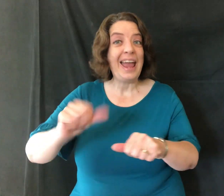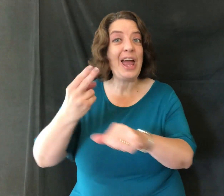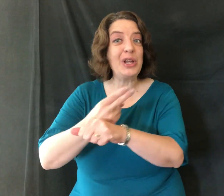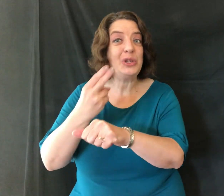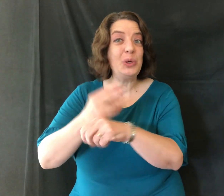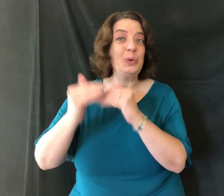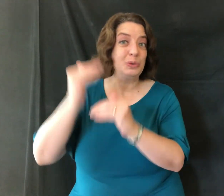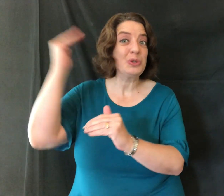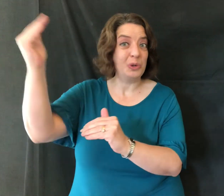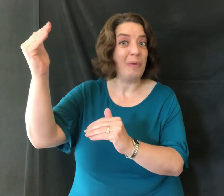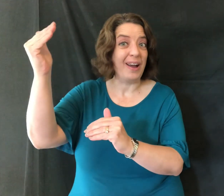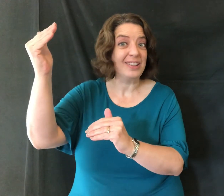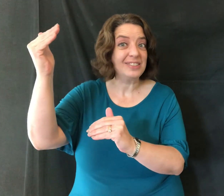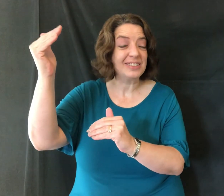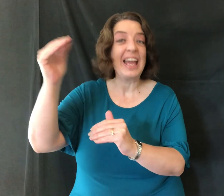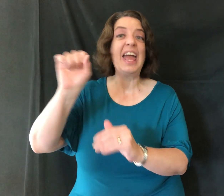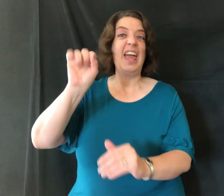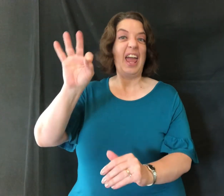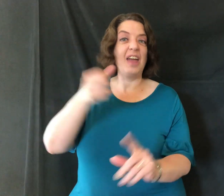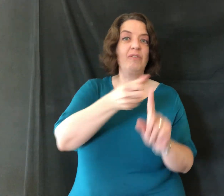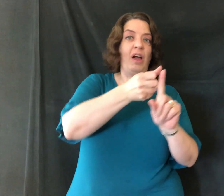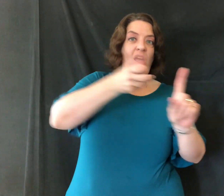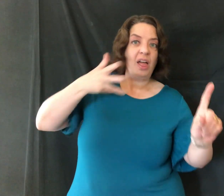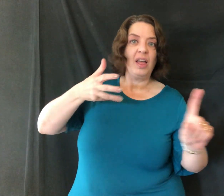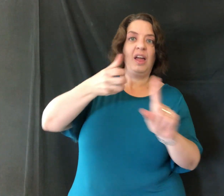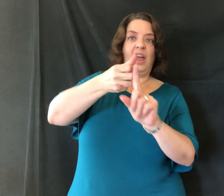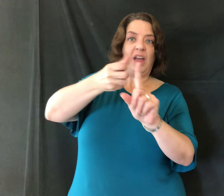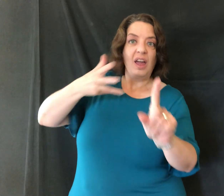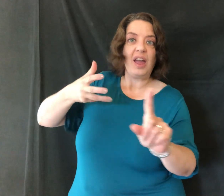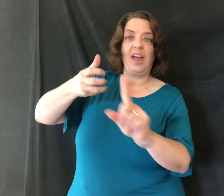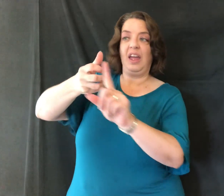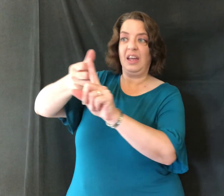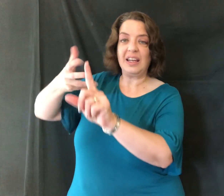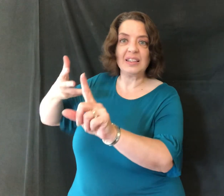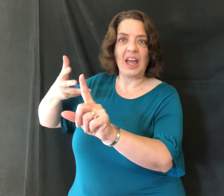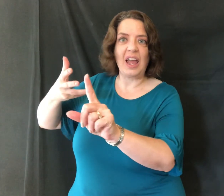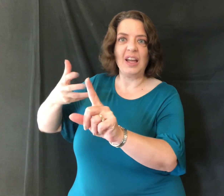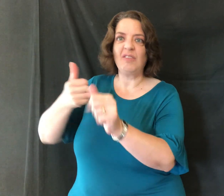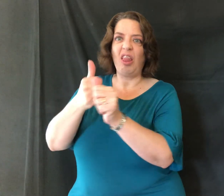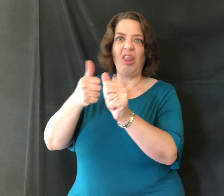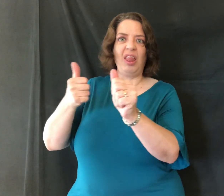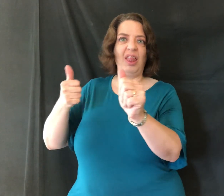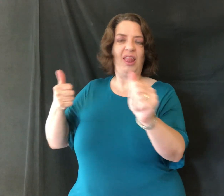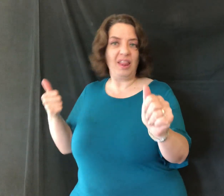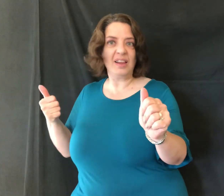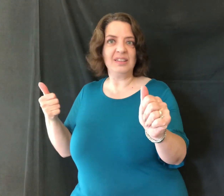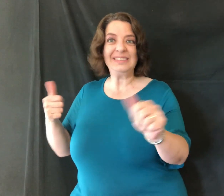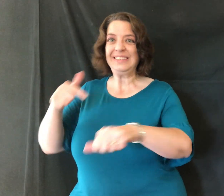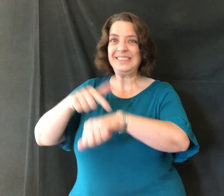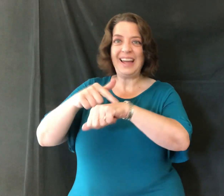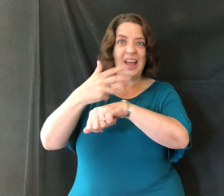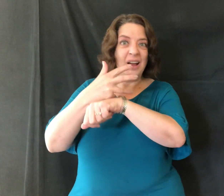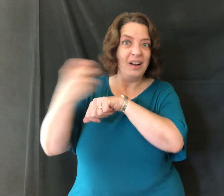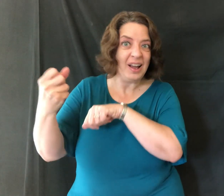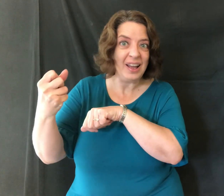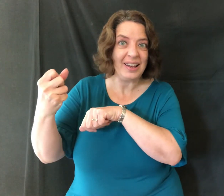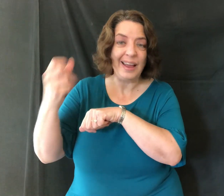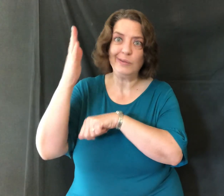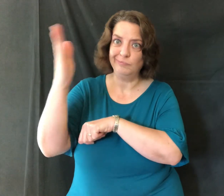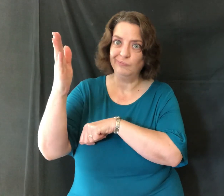warning though. You can use this too much. If you expand everything, then you'll fall behind and you're going to run out of